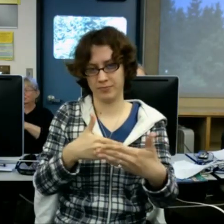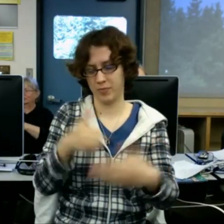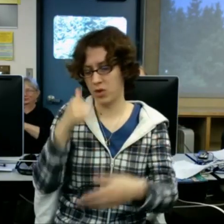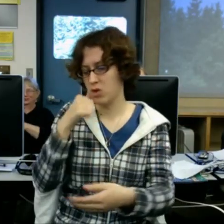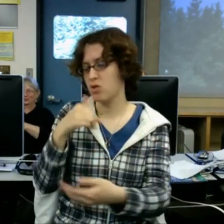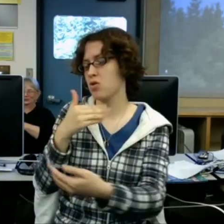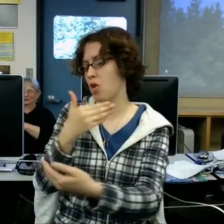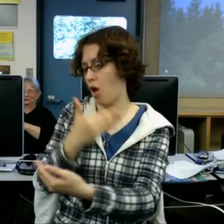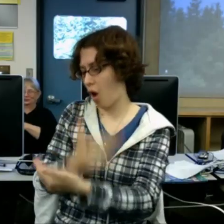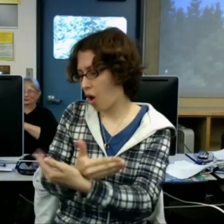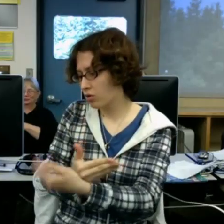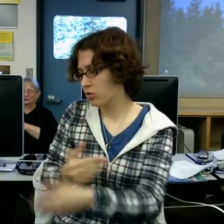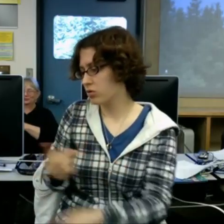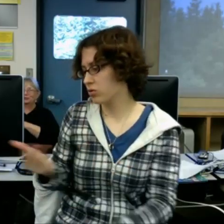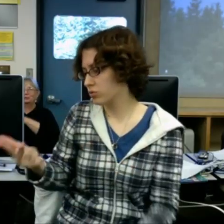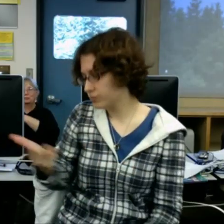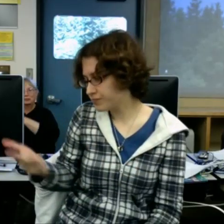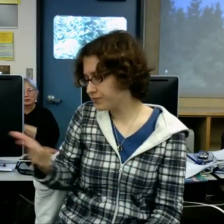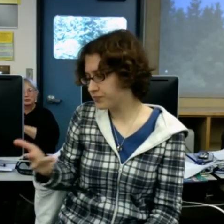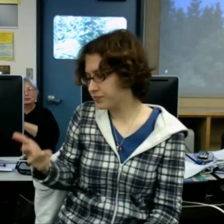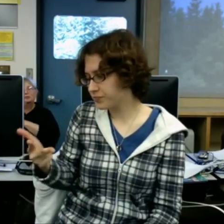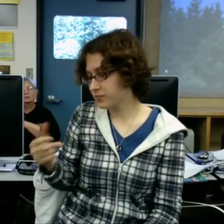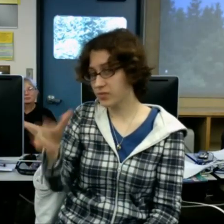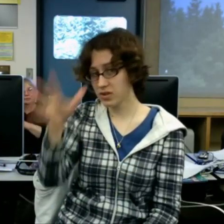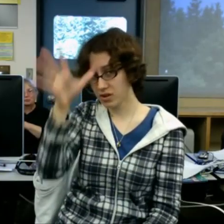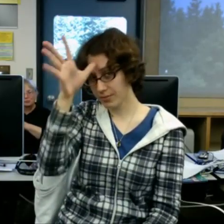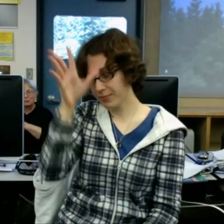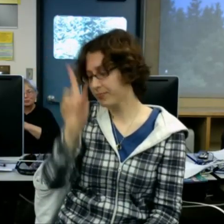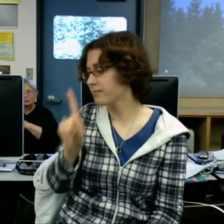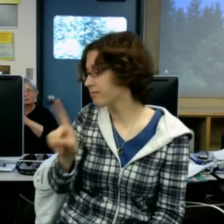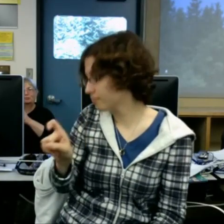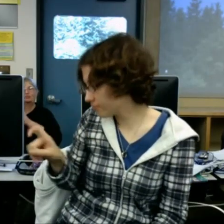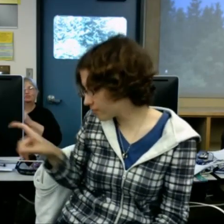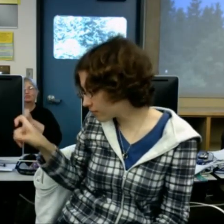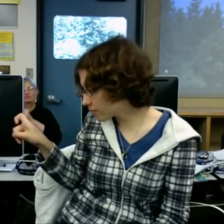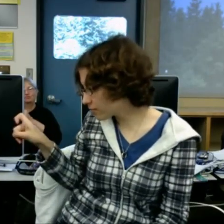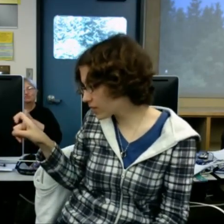before he left, his 3 daughters, he asked them,